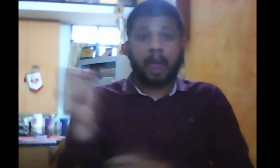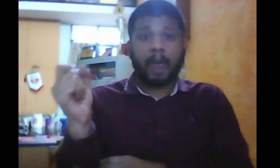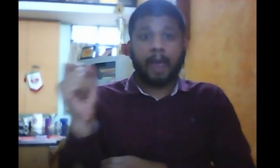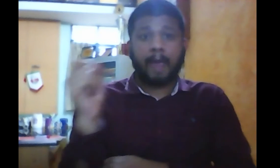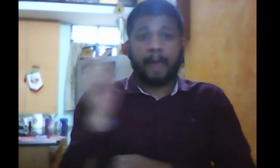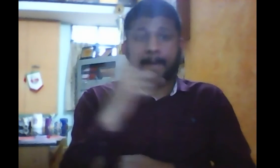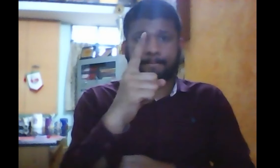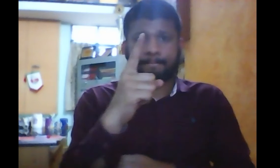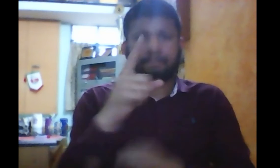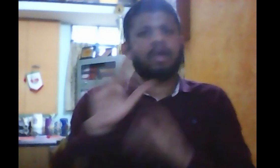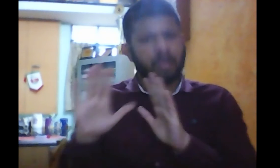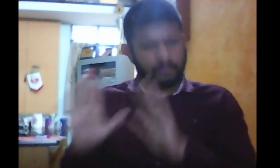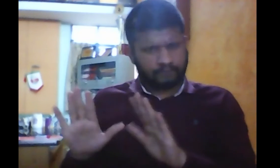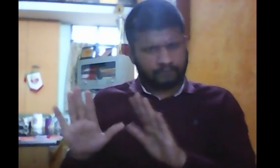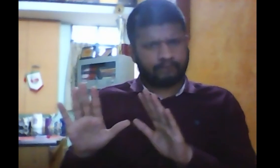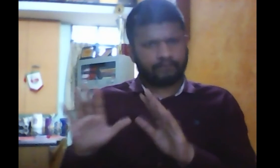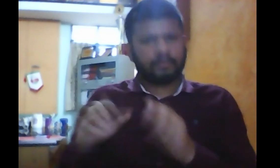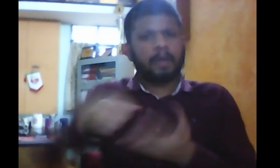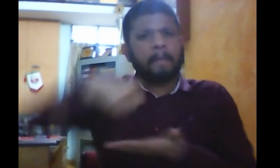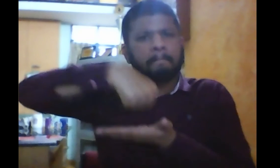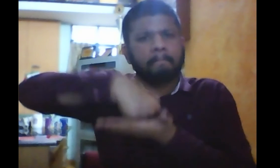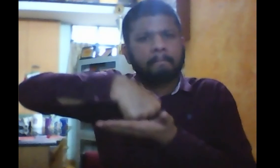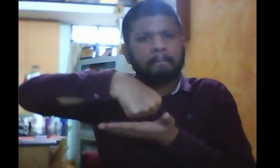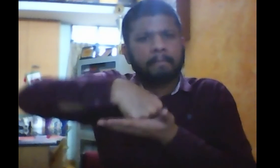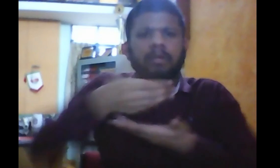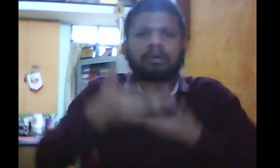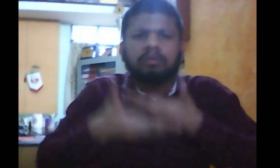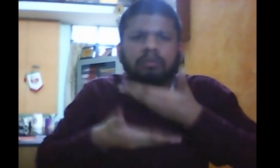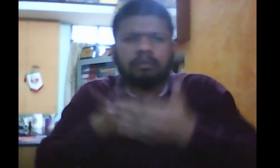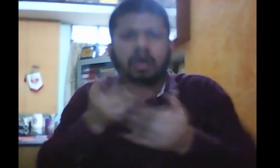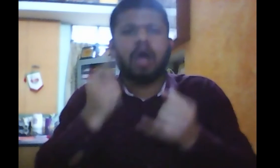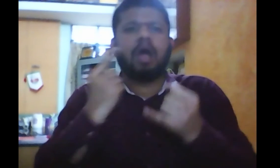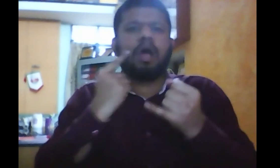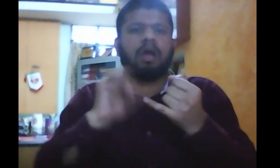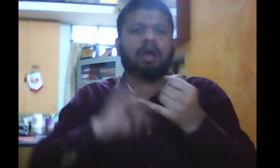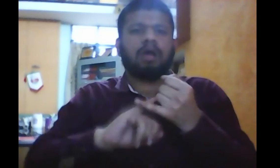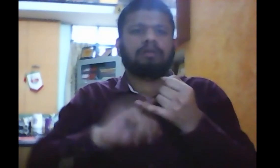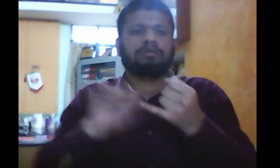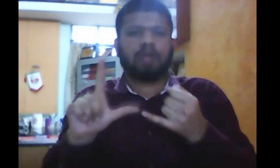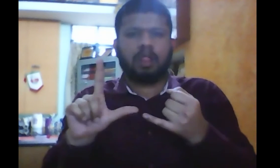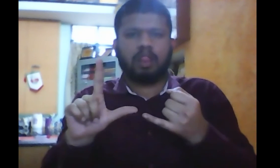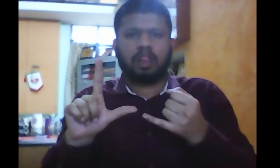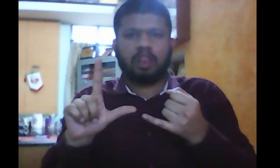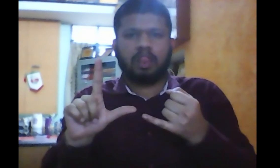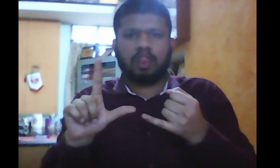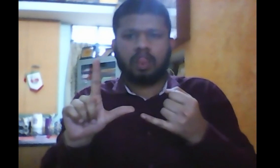good. And we are also running a 1 month basic course in ISL, Indian Sign Language.